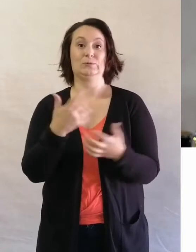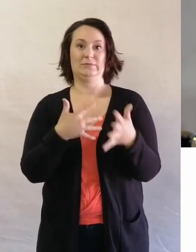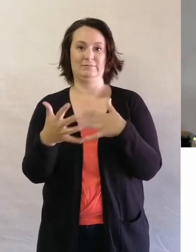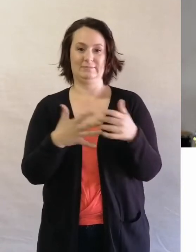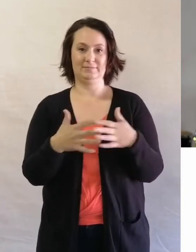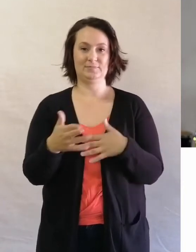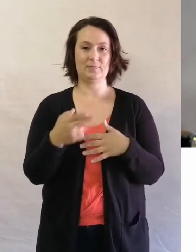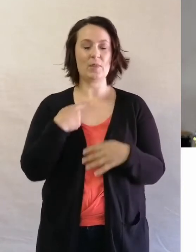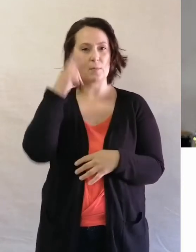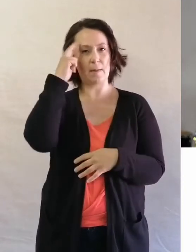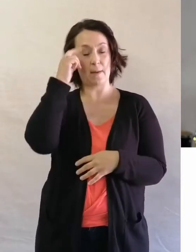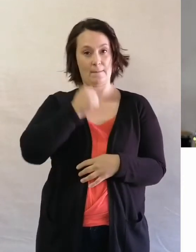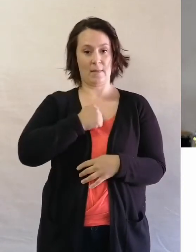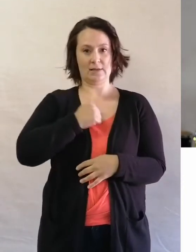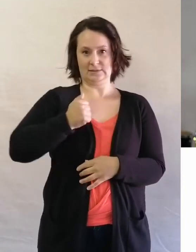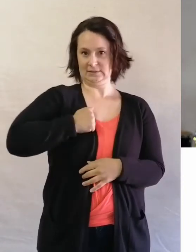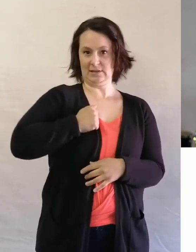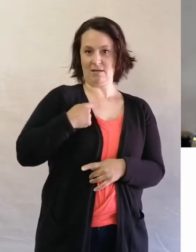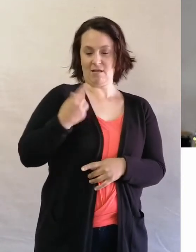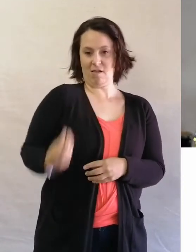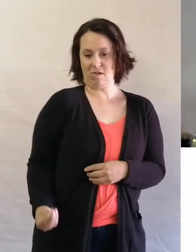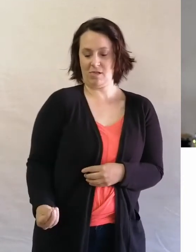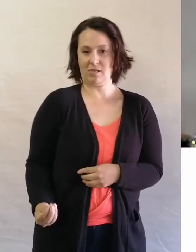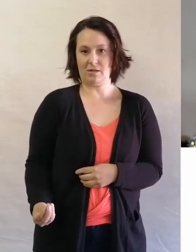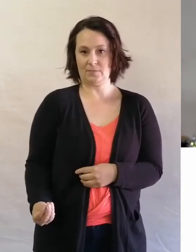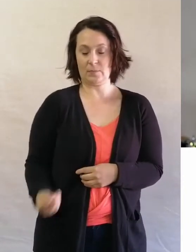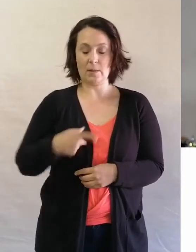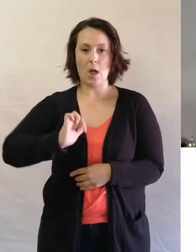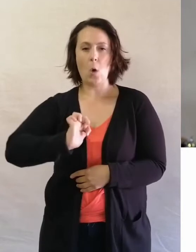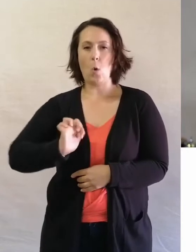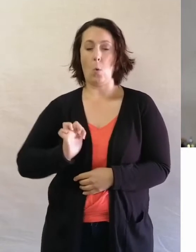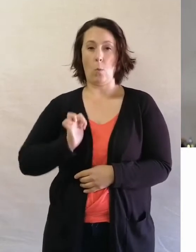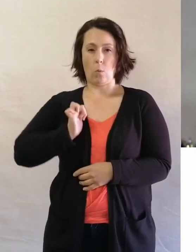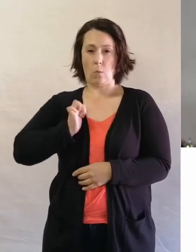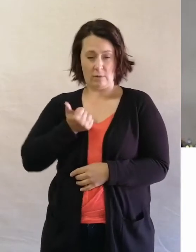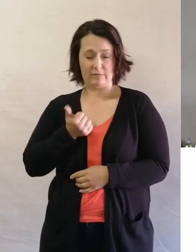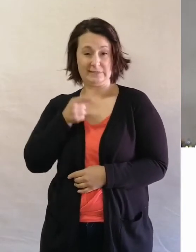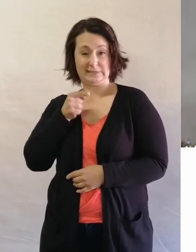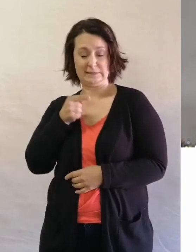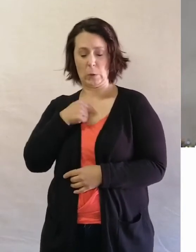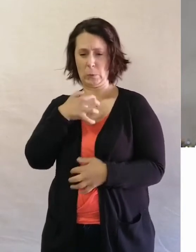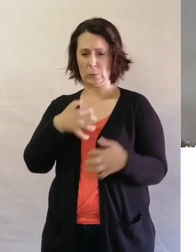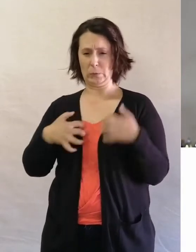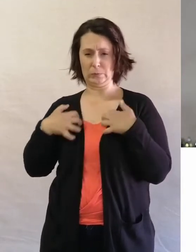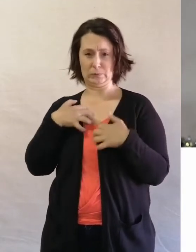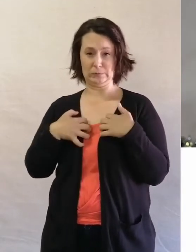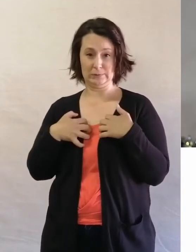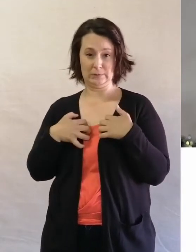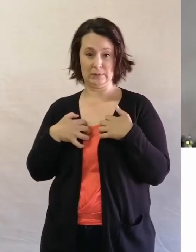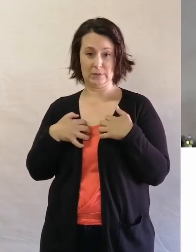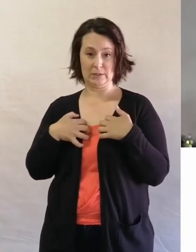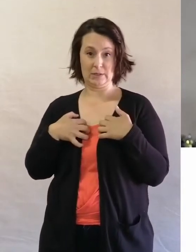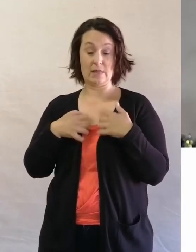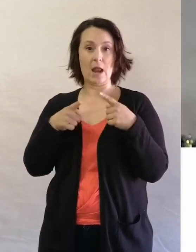remember my son, Keegan, when he was born, my wife was quite concerned that I was going to buy him